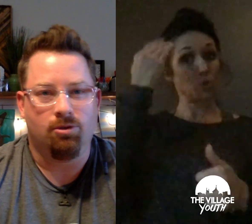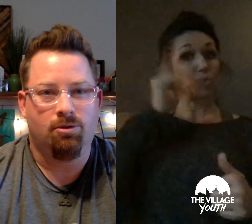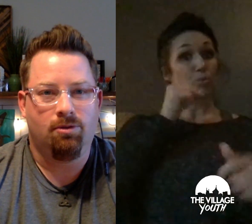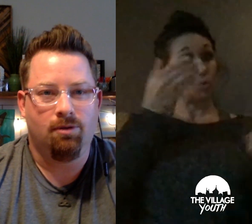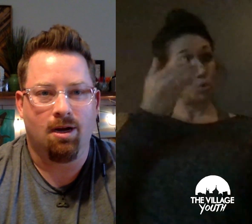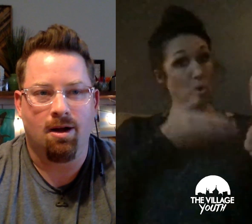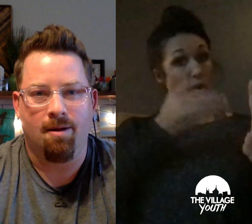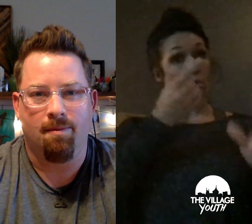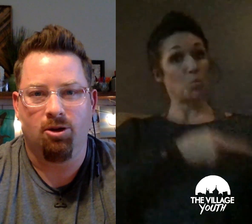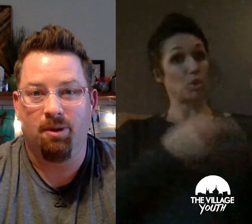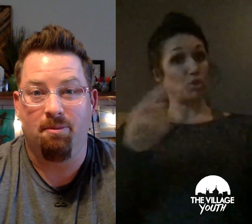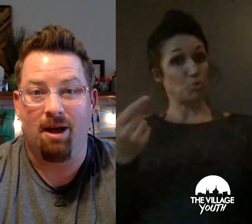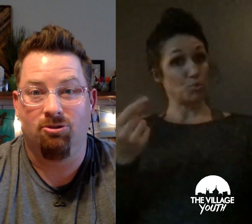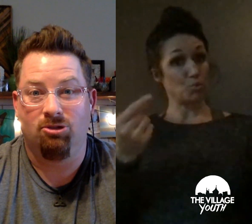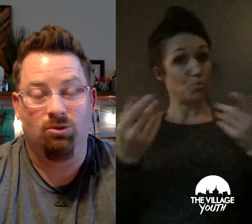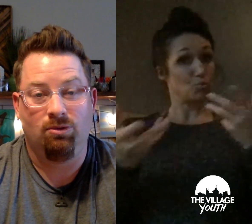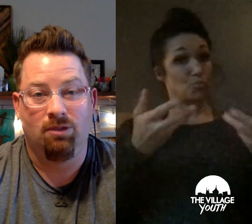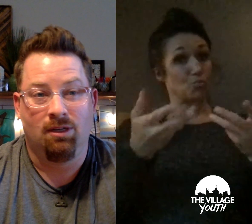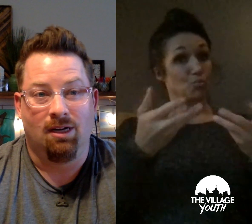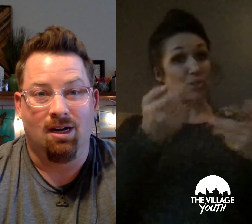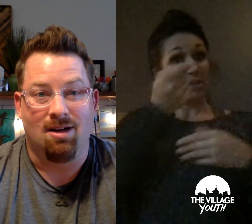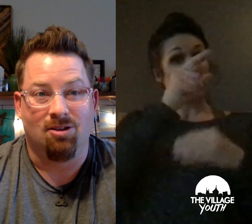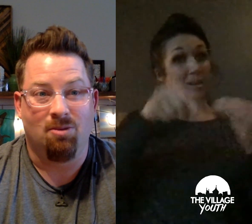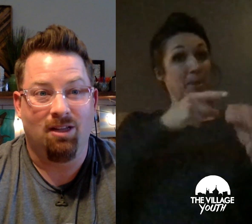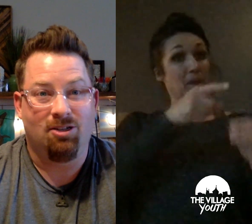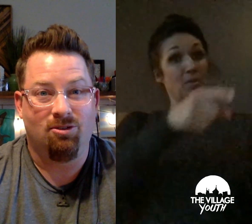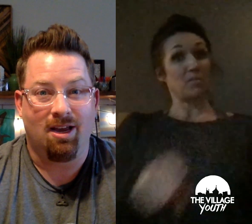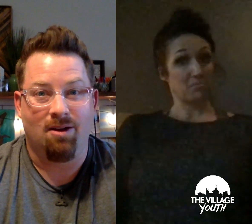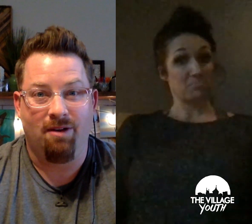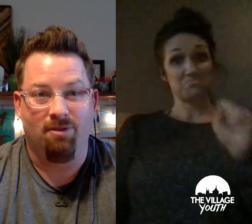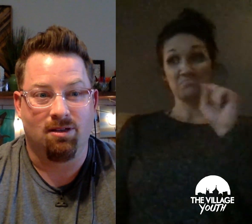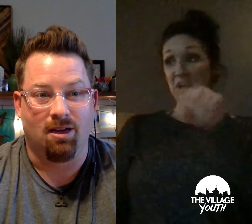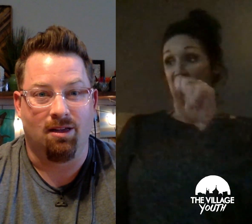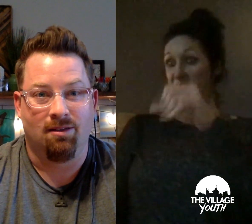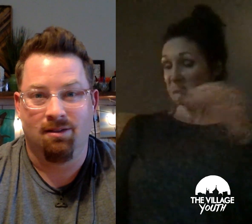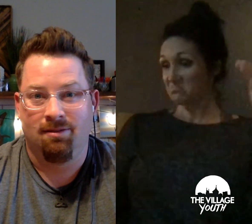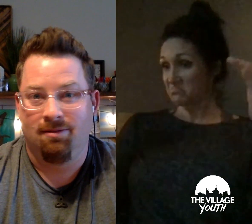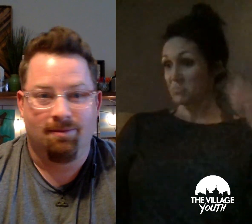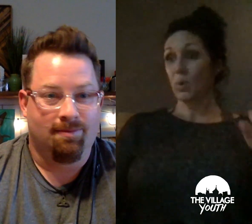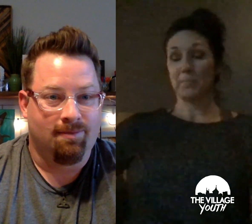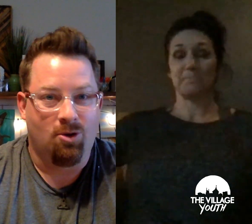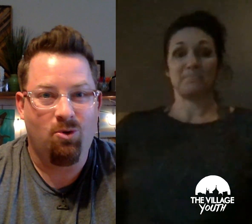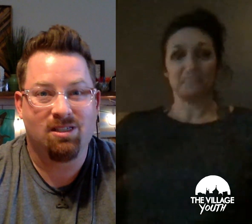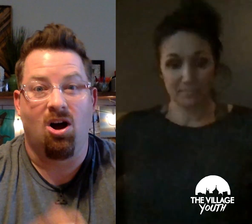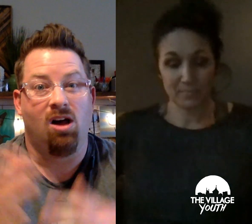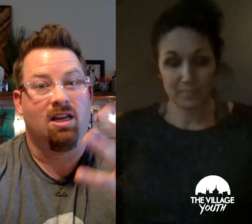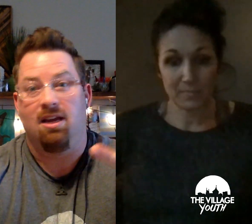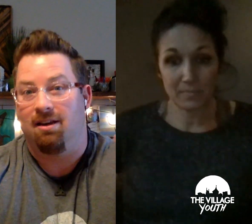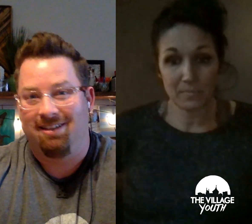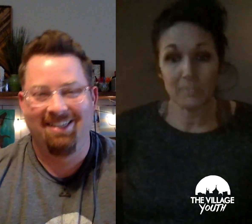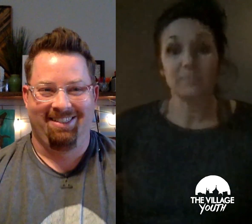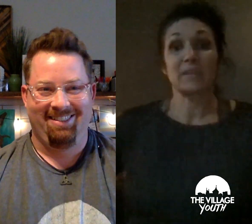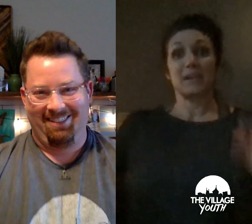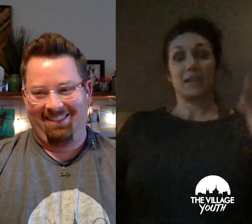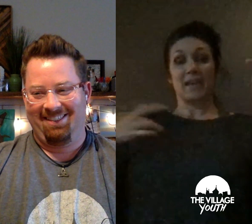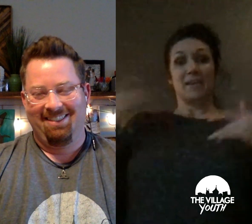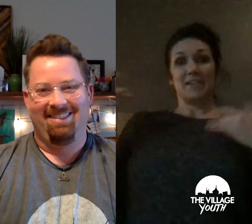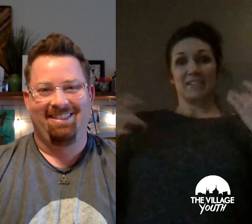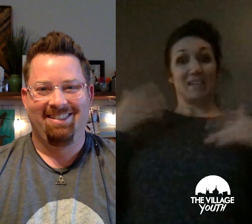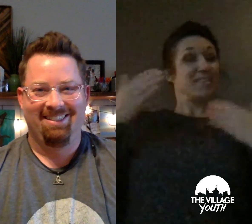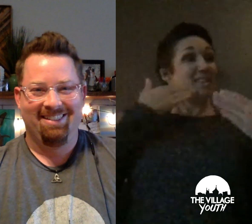you do, a little bit about you. So Yeah. I'm going to let you take it away for a second. Yeah. Who Well, is I'm really Colleen? excited. Thank you.